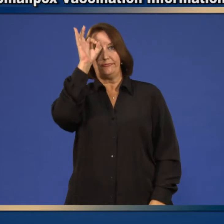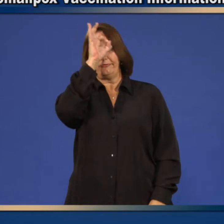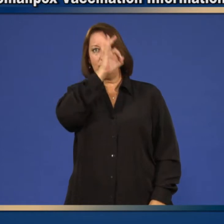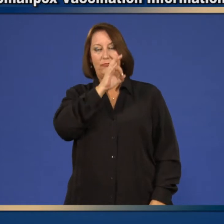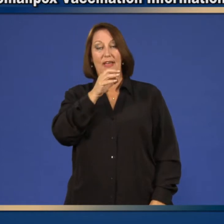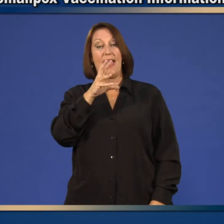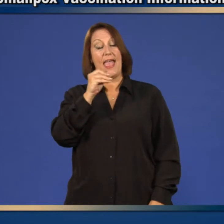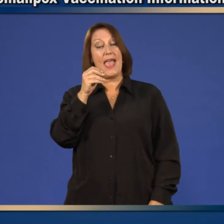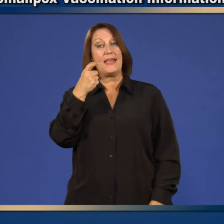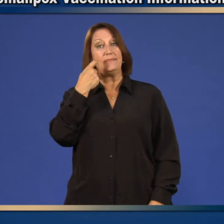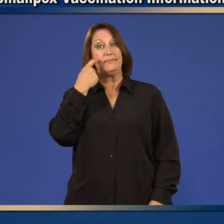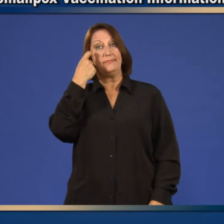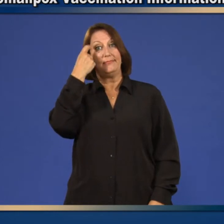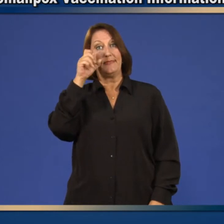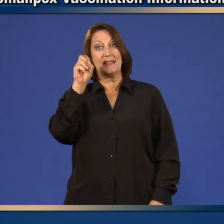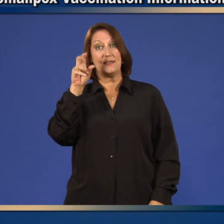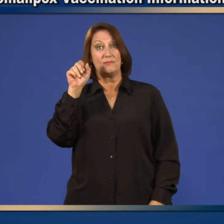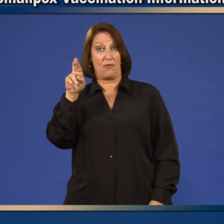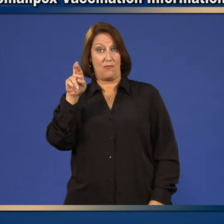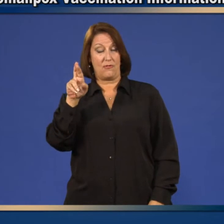skin rash with scarring,